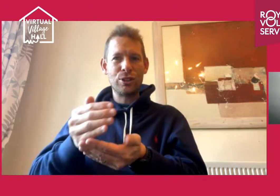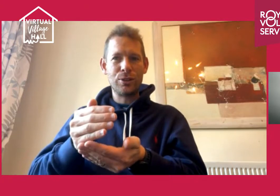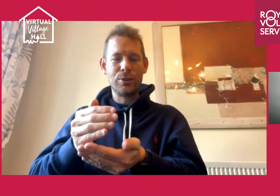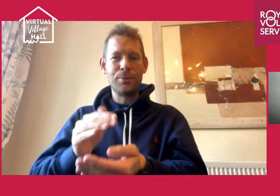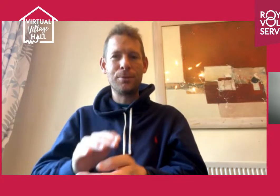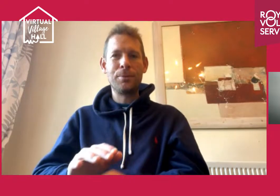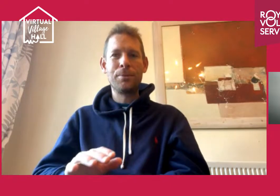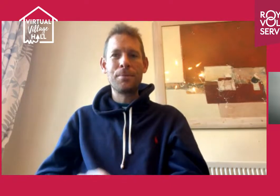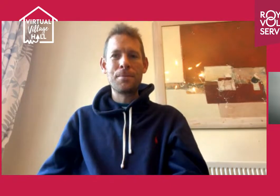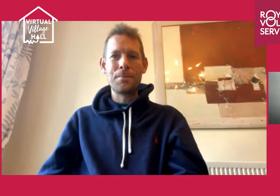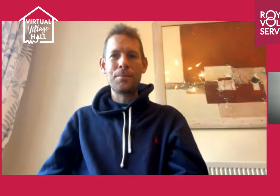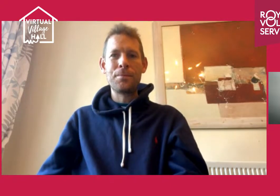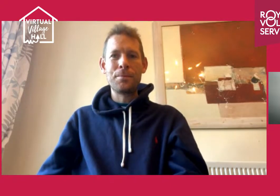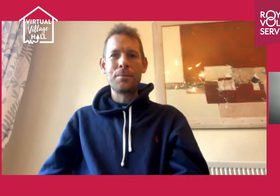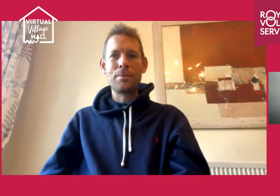hamster,